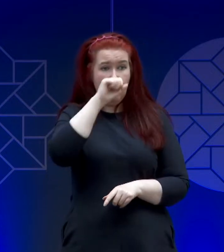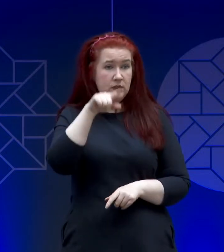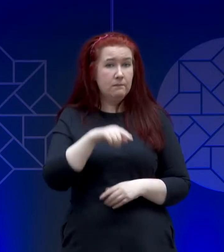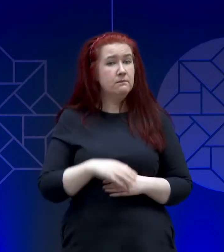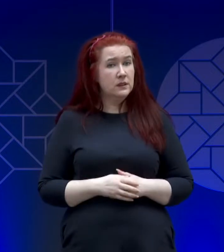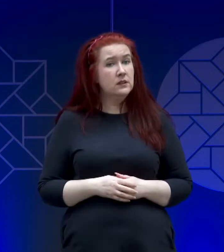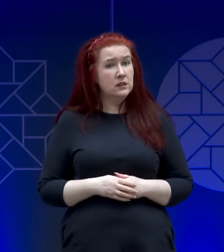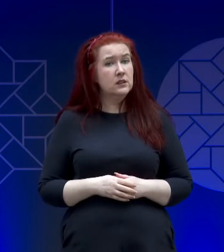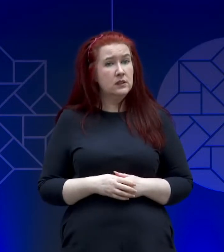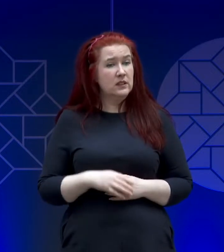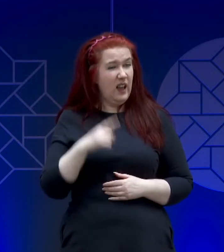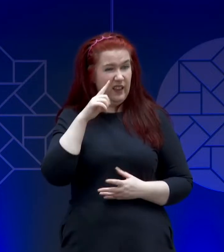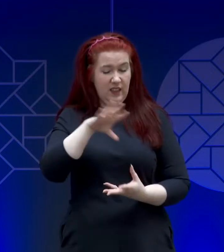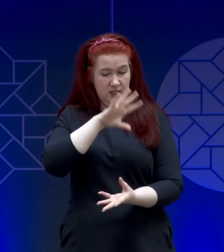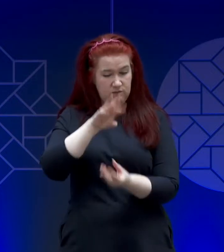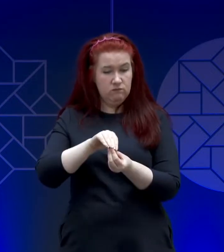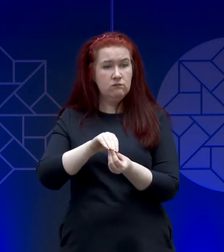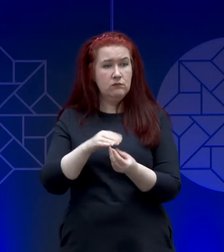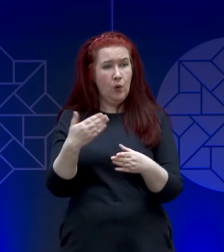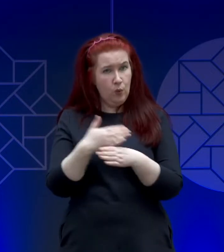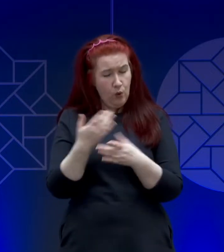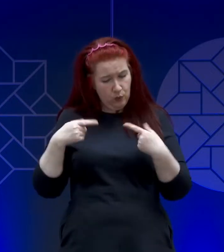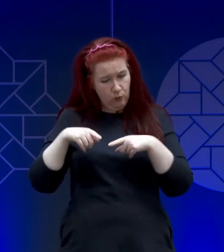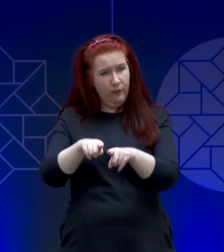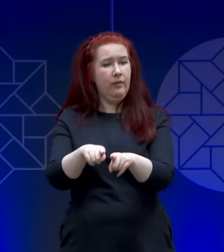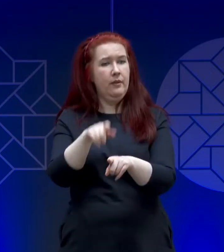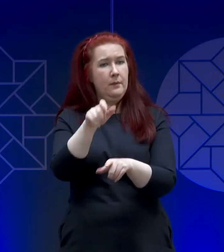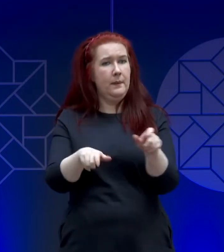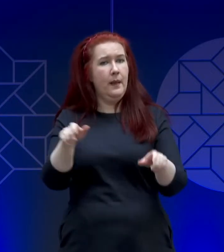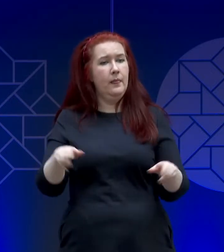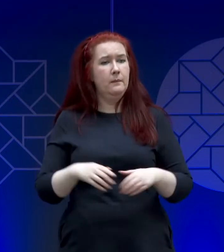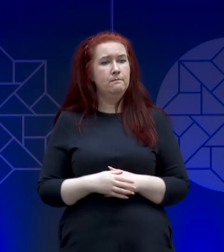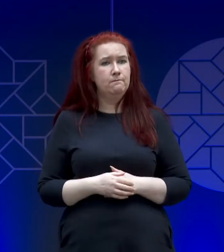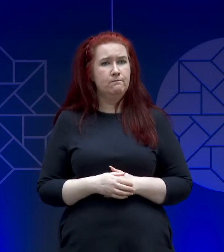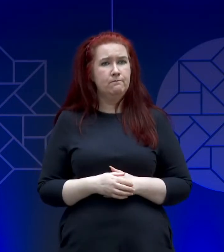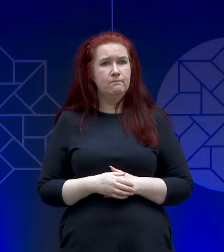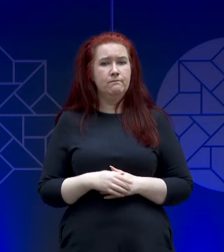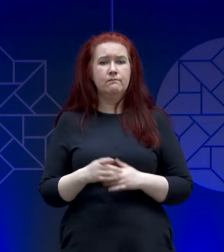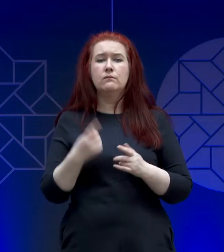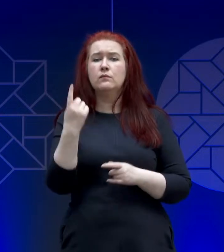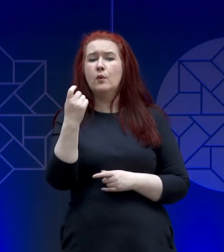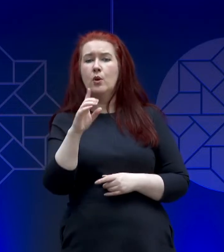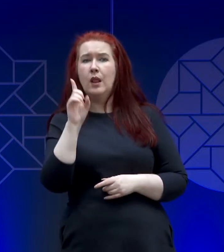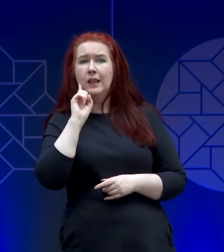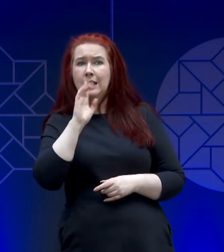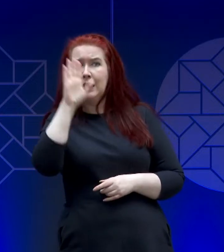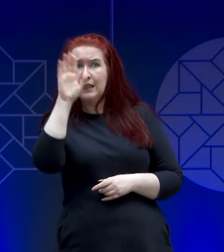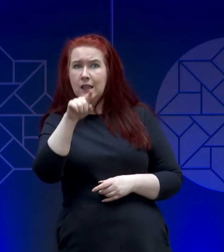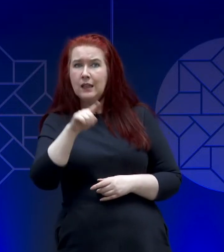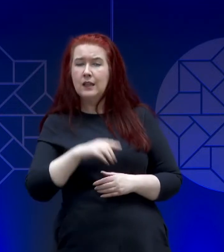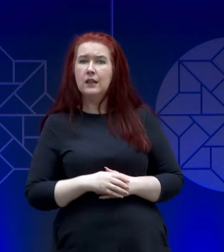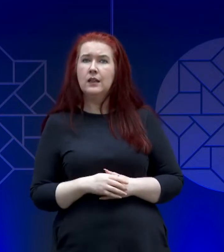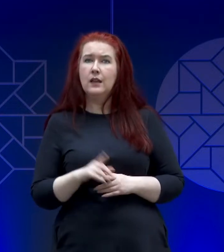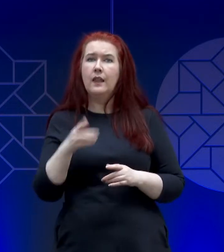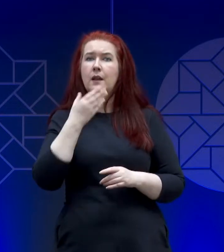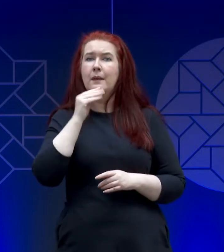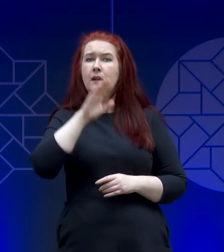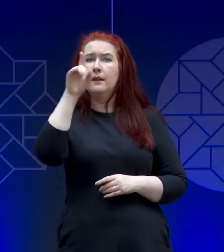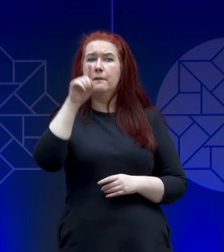me, sums it all up. Working alongside people. I'll take lady there, and then I'll take a gentleman